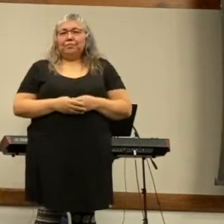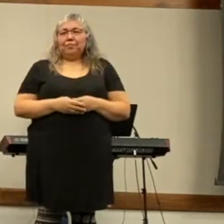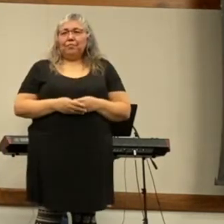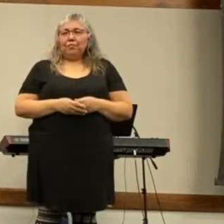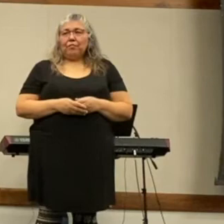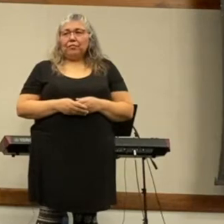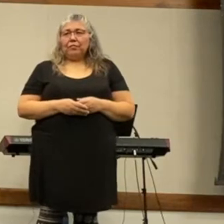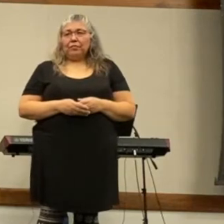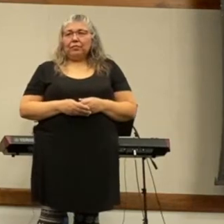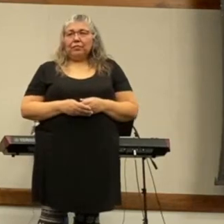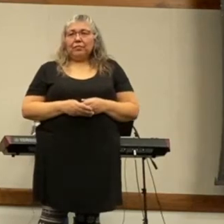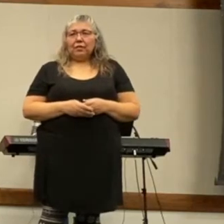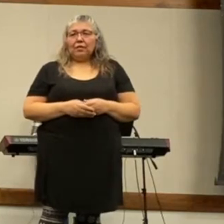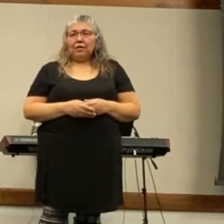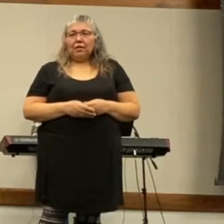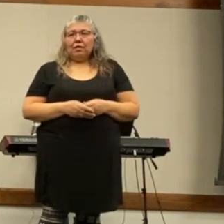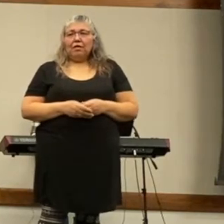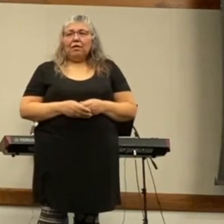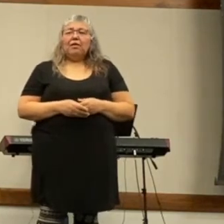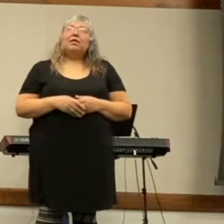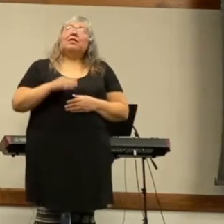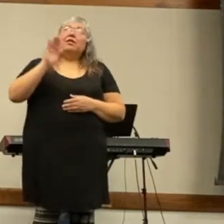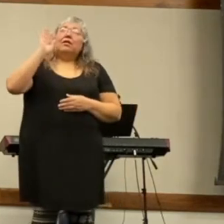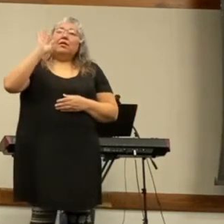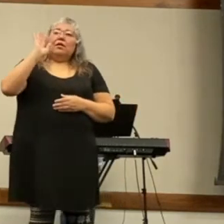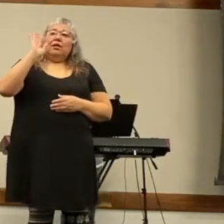Knew all about you. His love